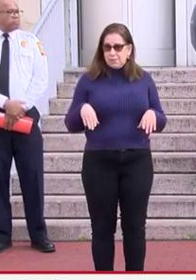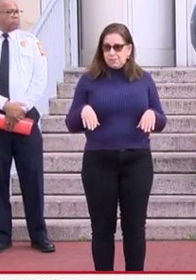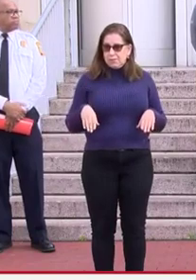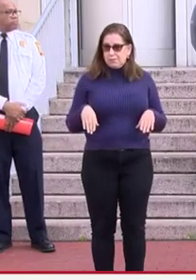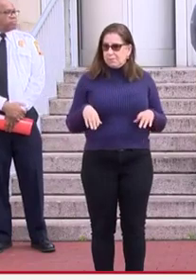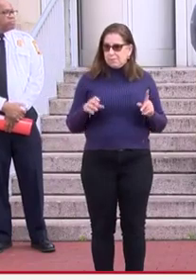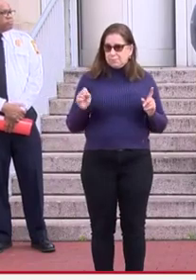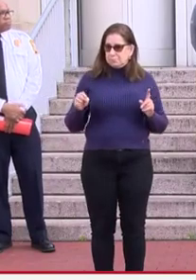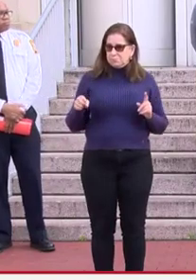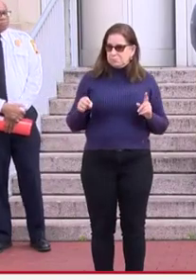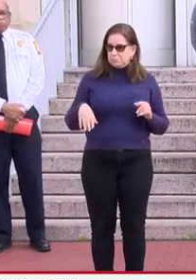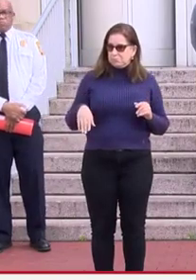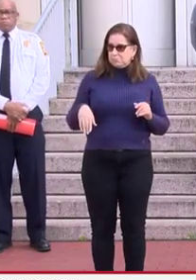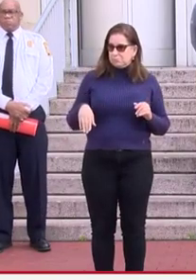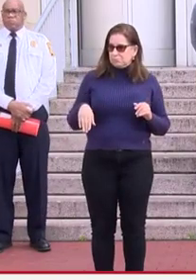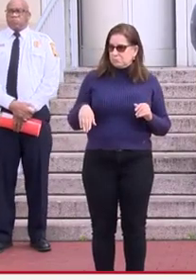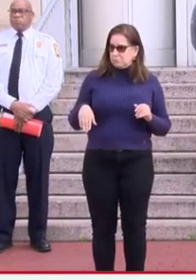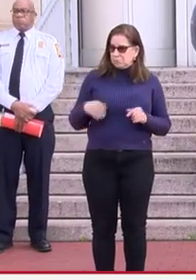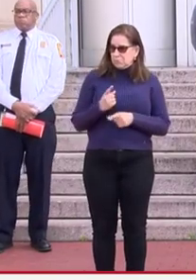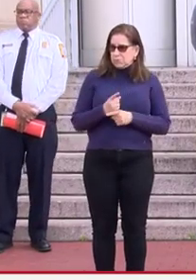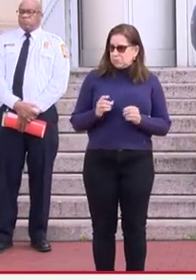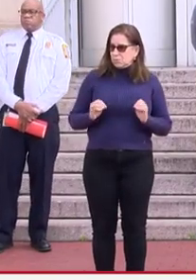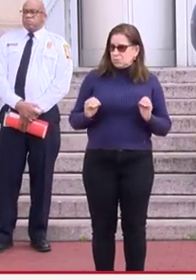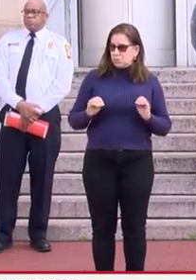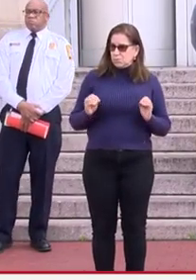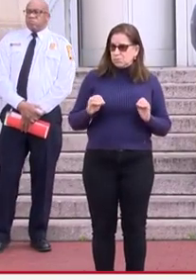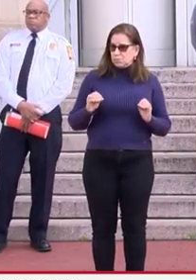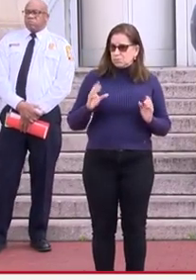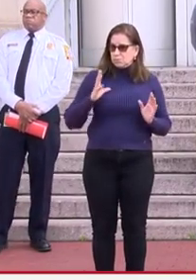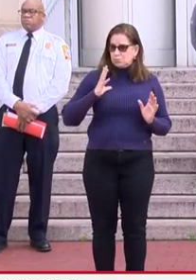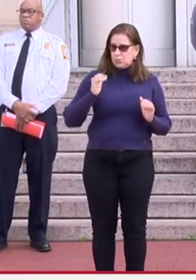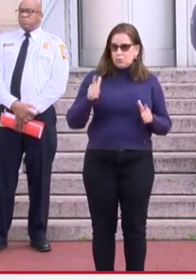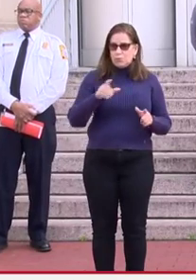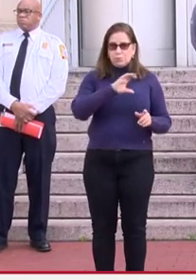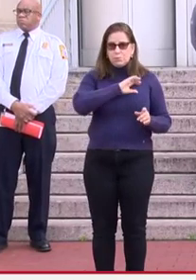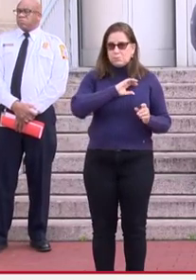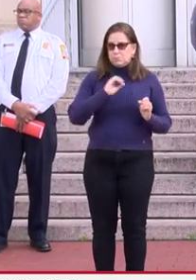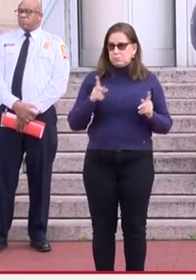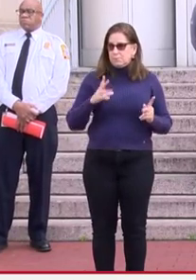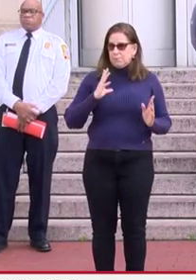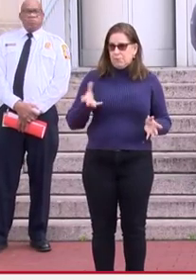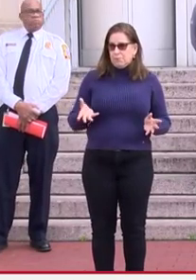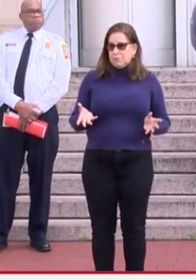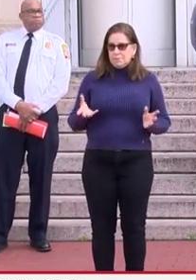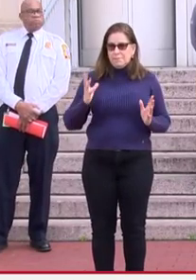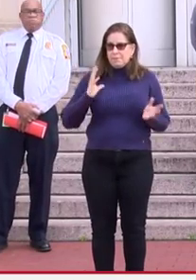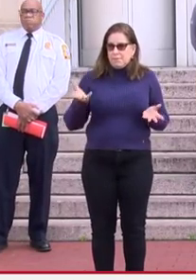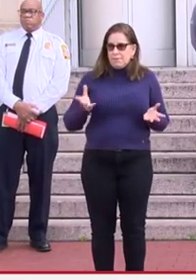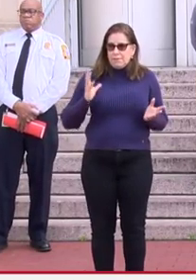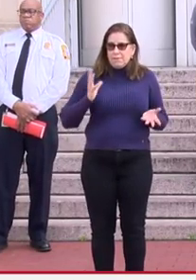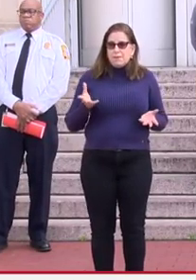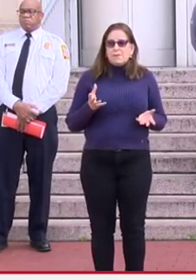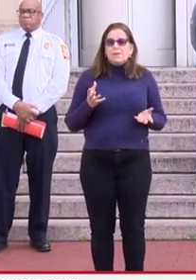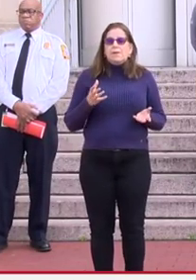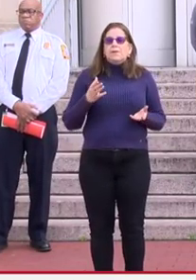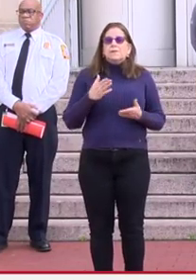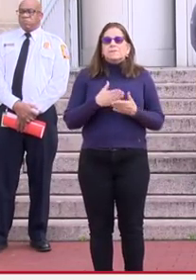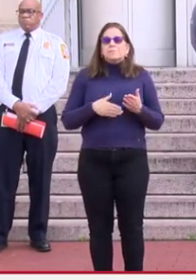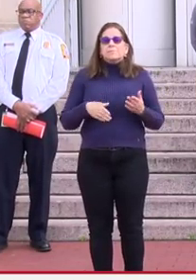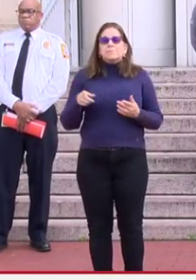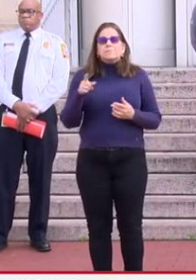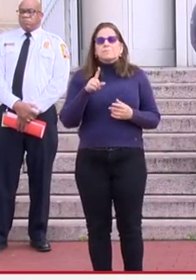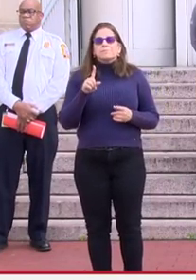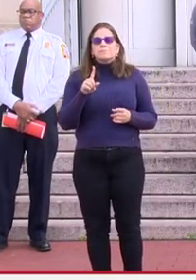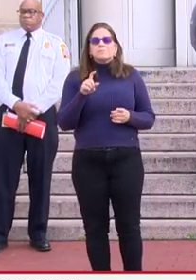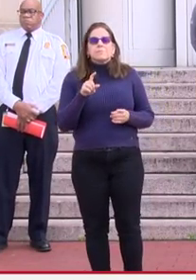no NPD officers have been quarantined. I think the chief mentioned that a number of them have consulted with their